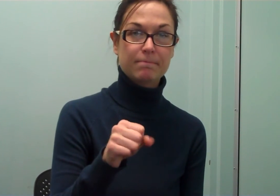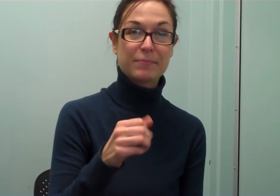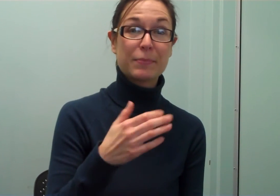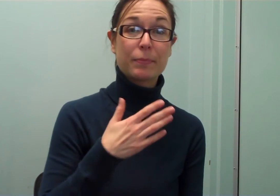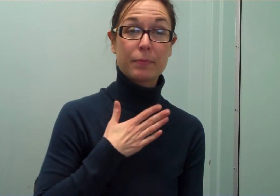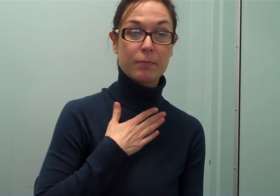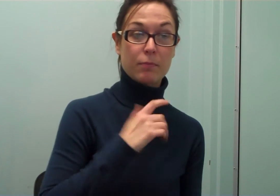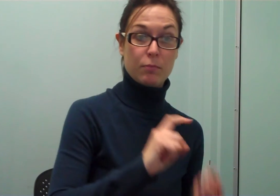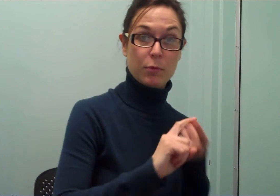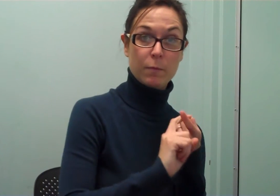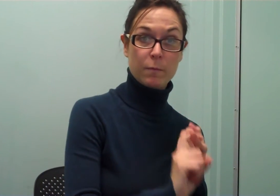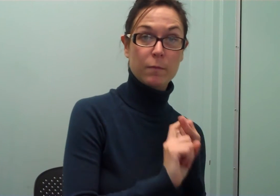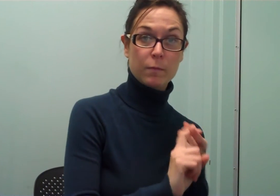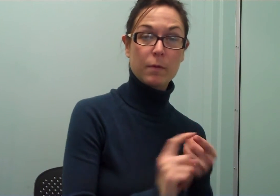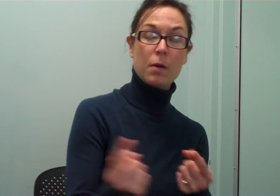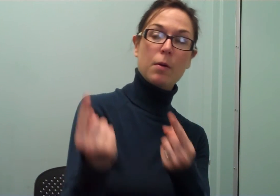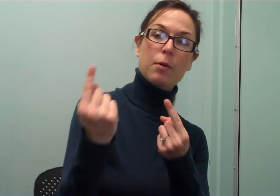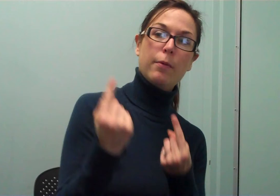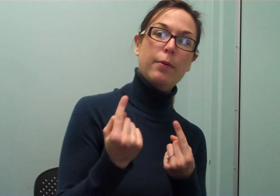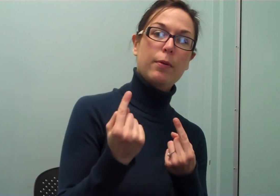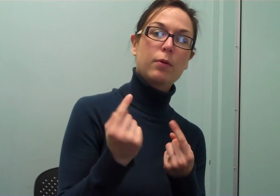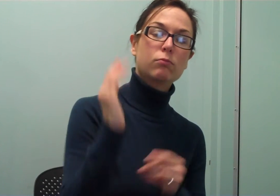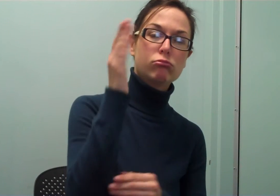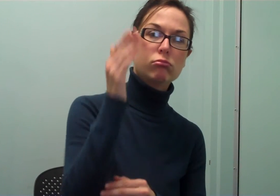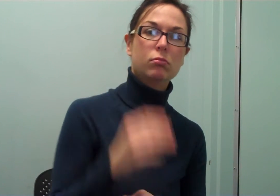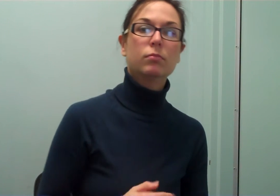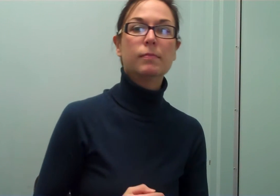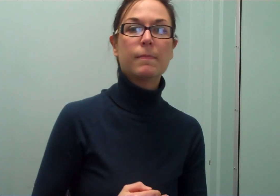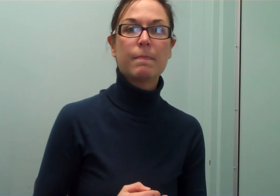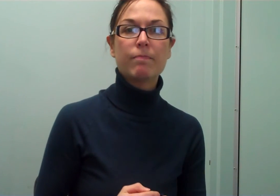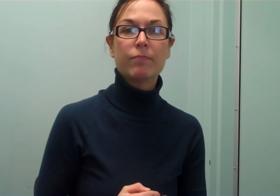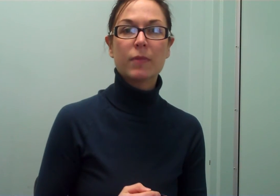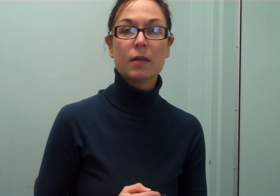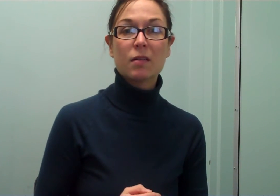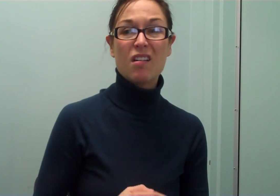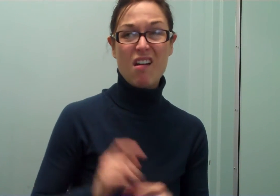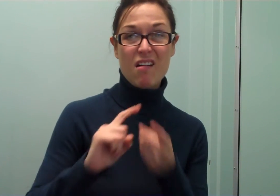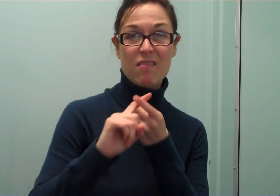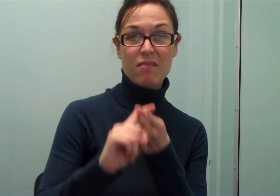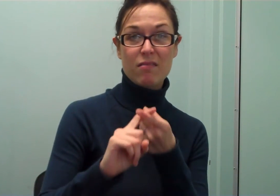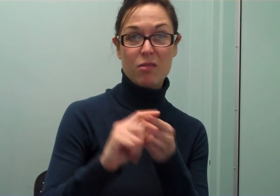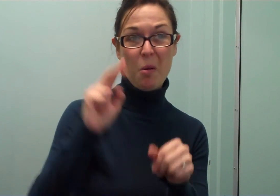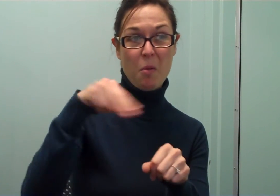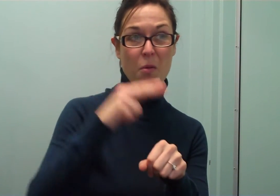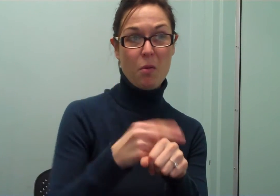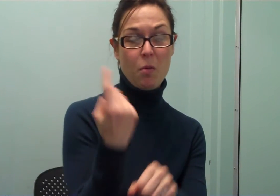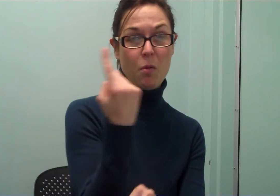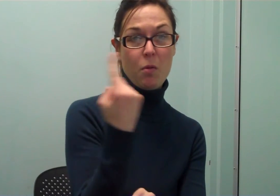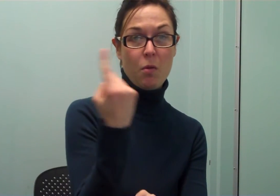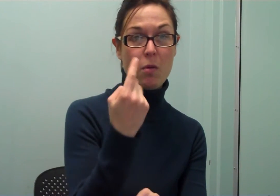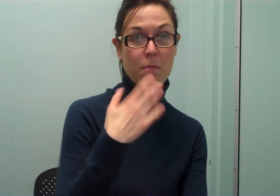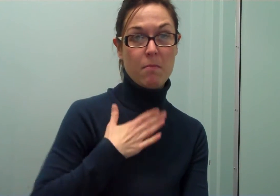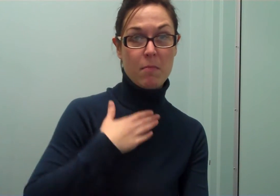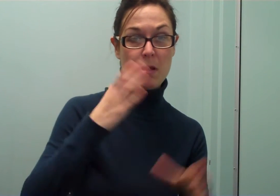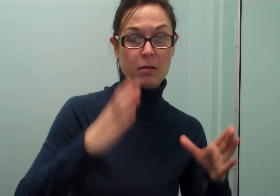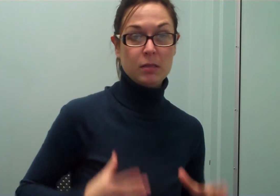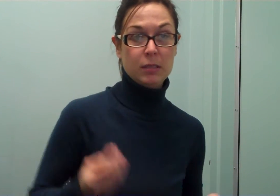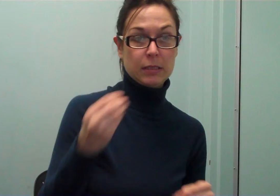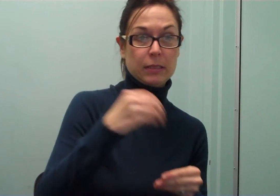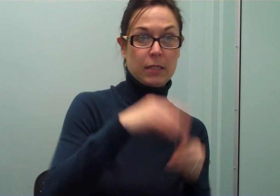come in. That's mainly who I do. A few clients that live close to the house, it would be more convenient for them